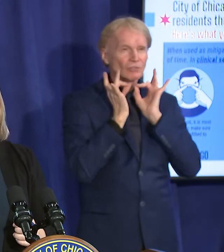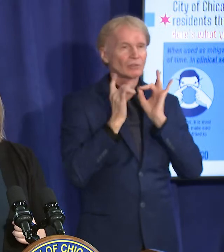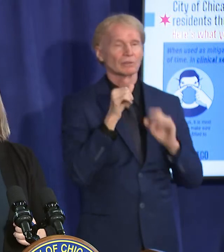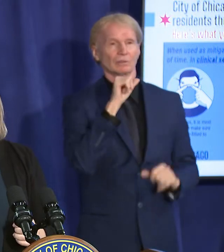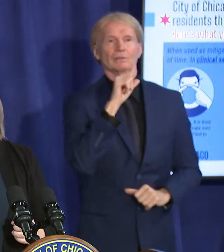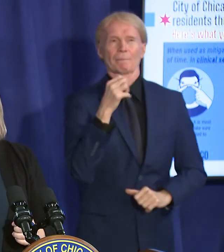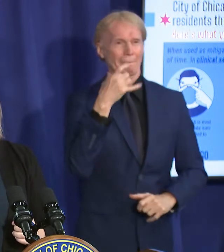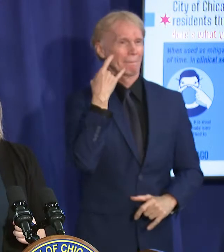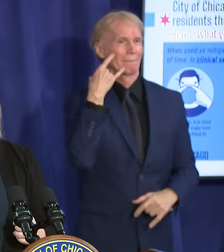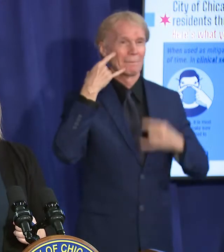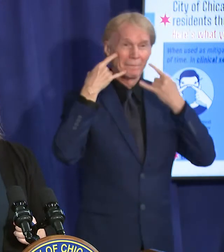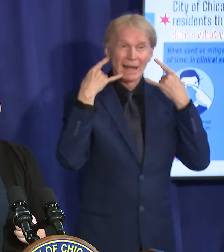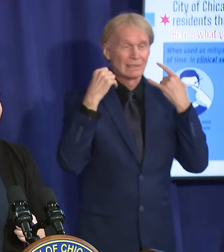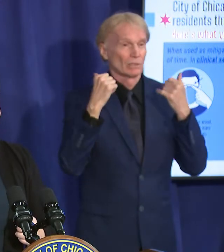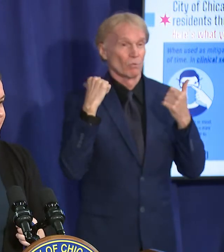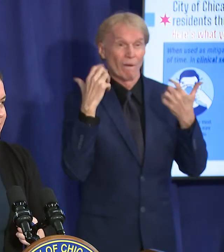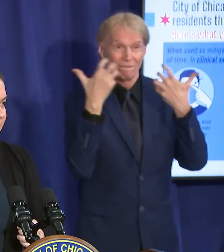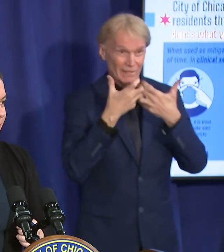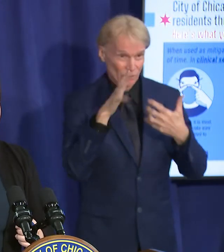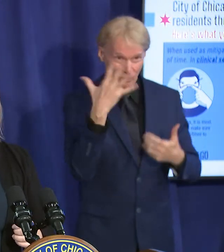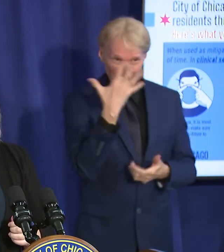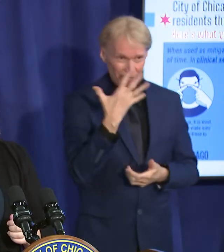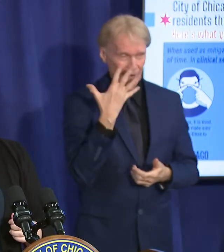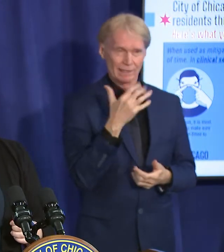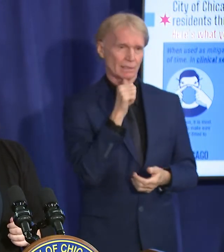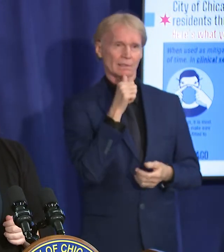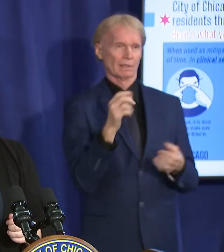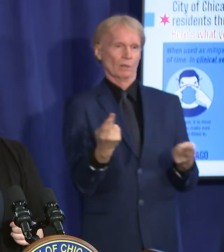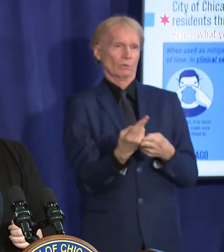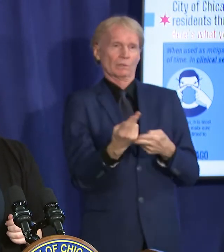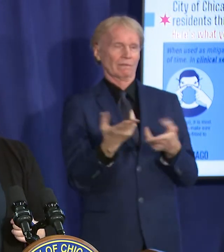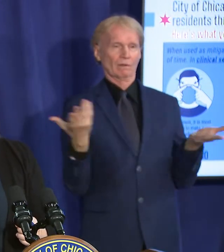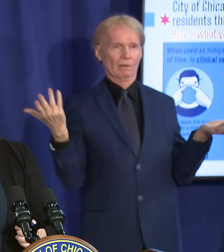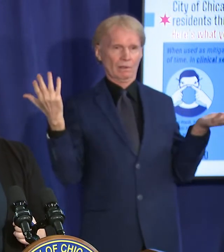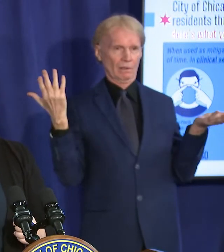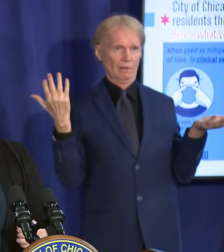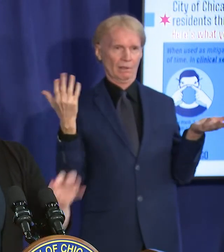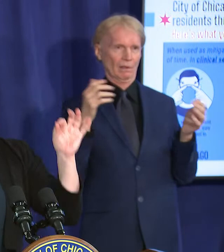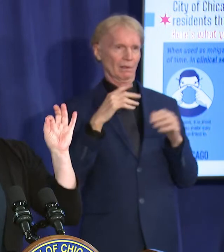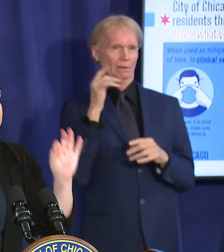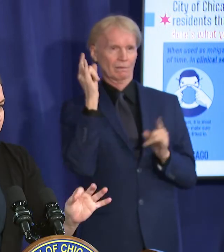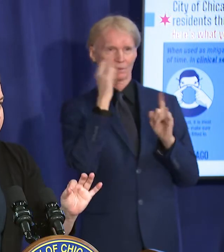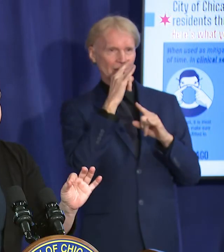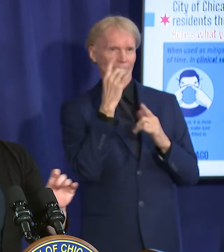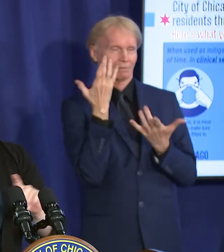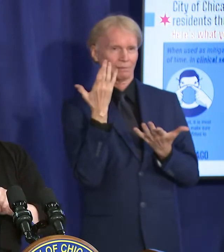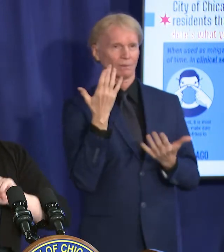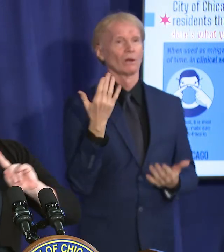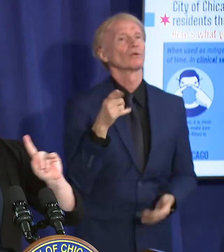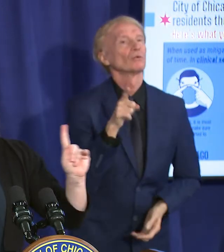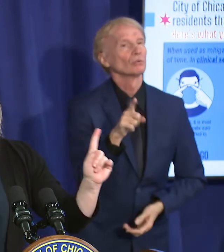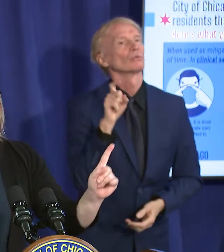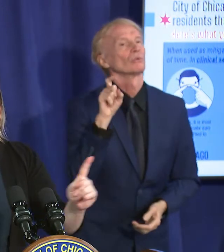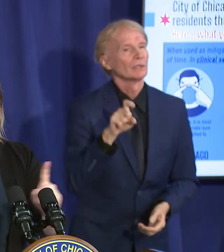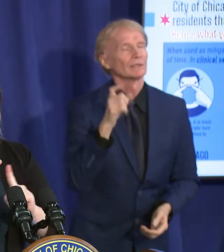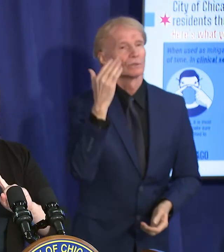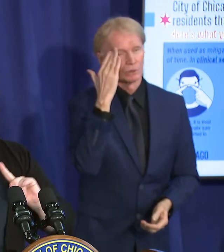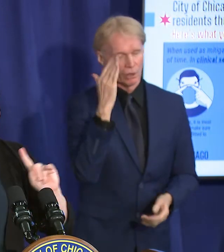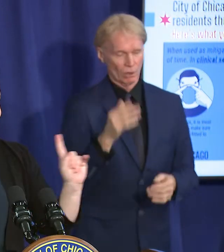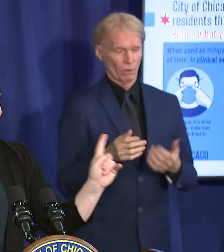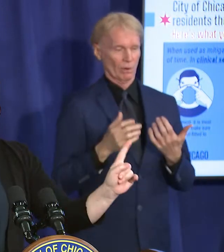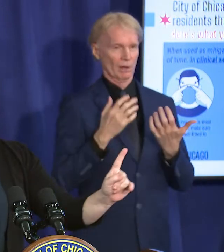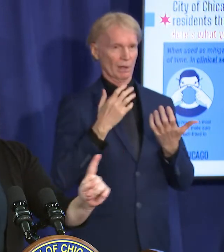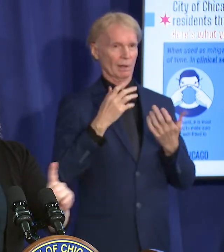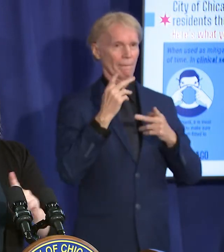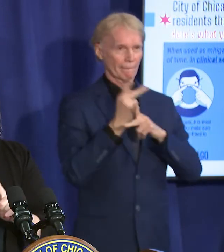better if it does not fit your face well. A mask is not better if it is uncomfortable and you are taking it on and off. The most important thing is that